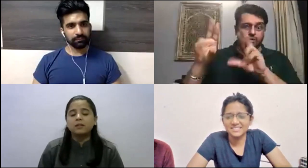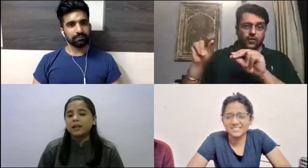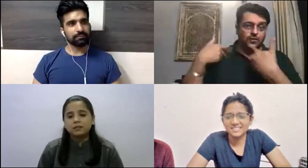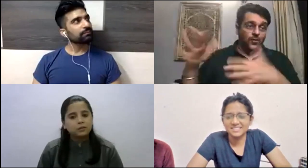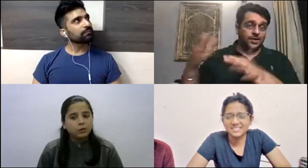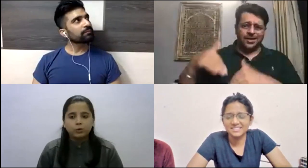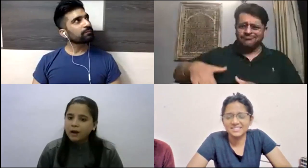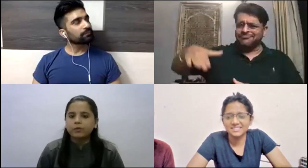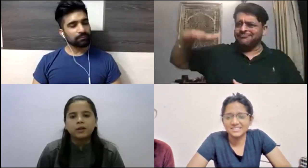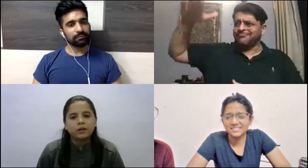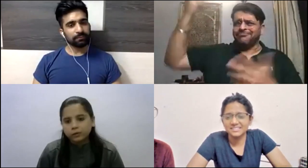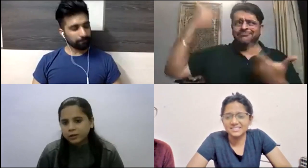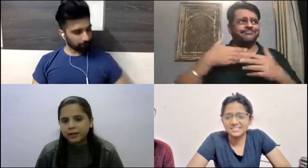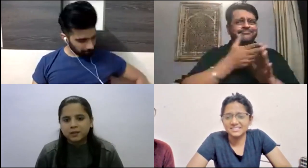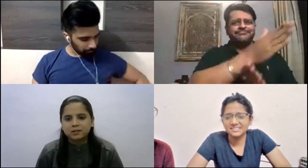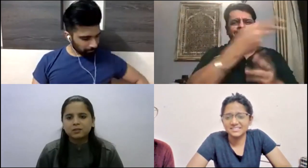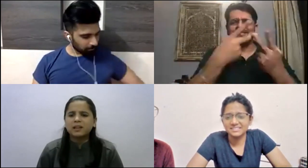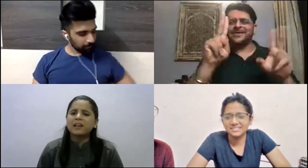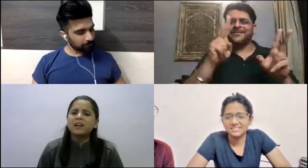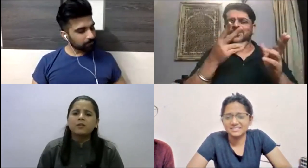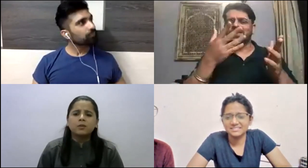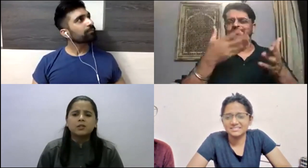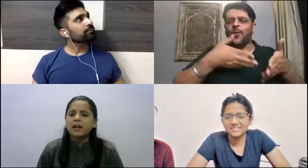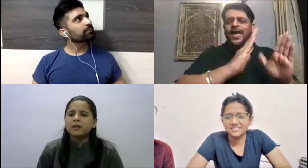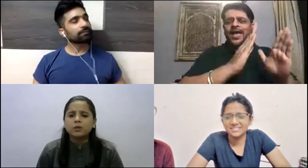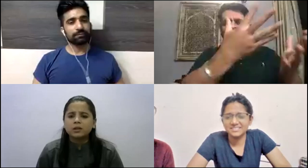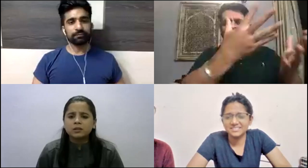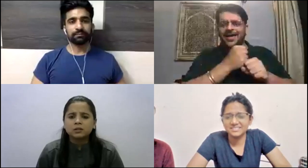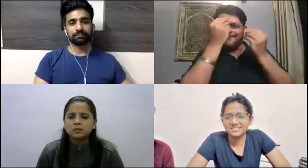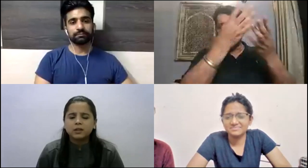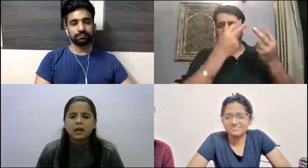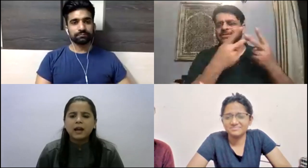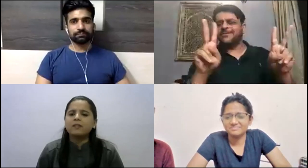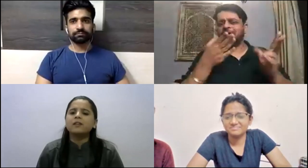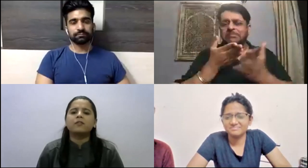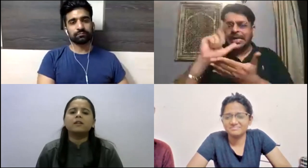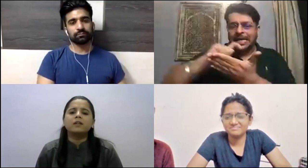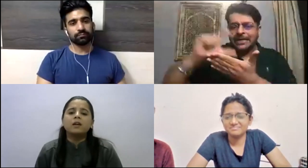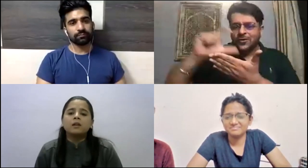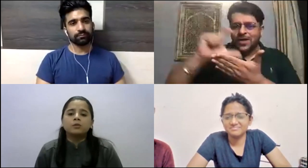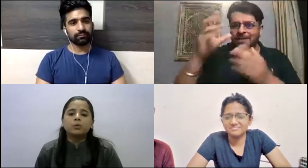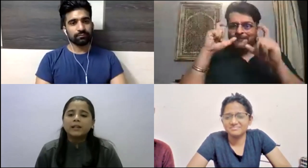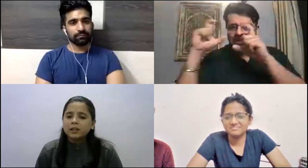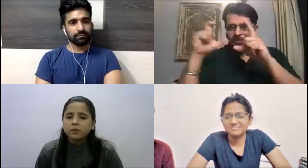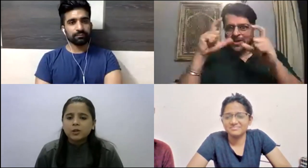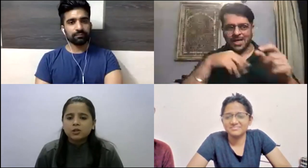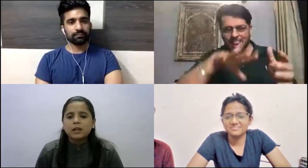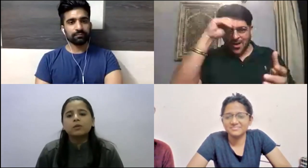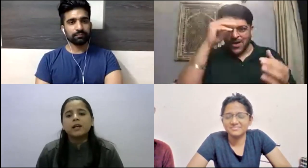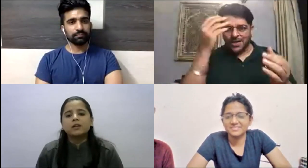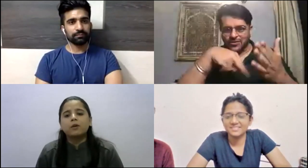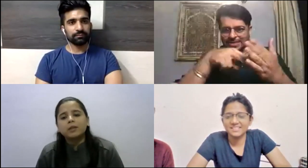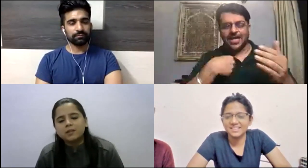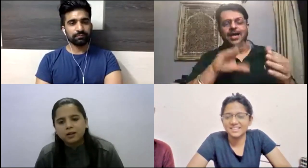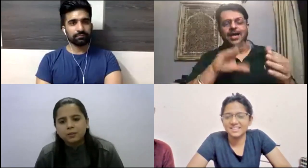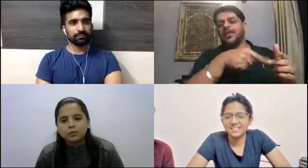And they were like, no, you have to read it on the daily basis. It's like from the childhood, I had a different, to get the information, I would